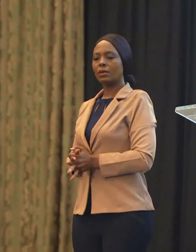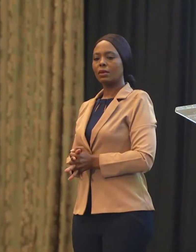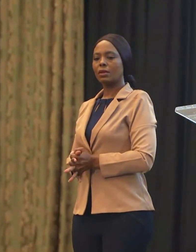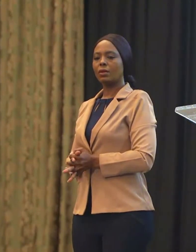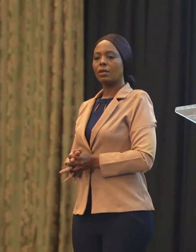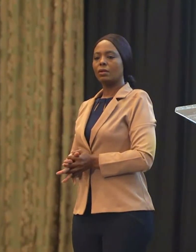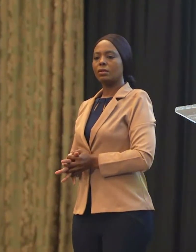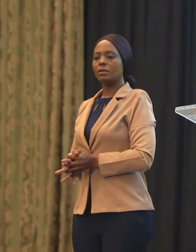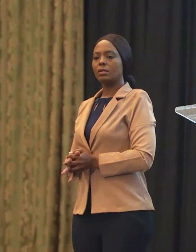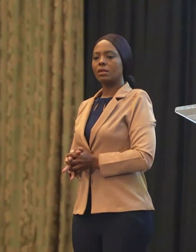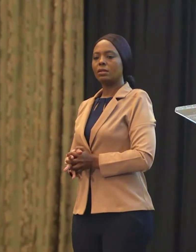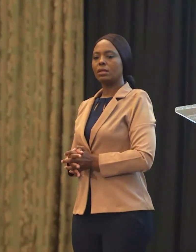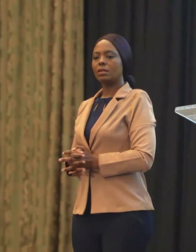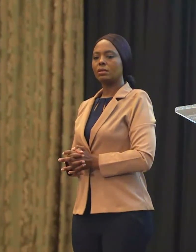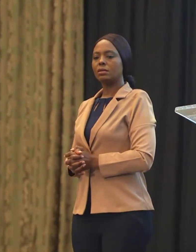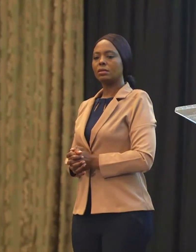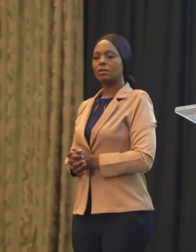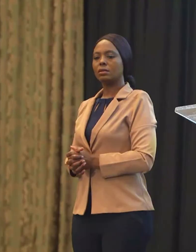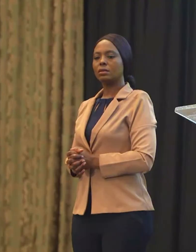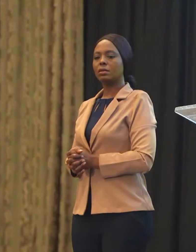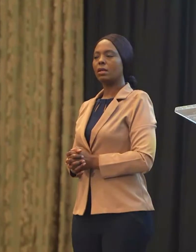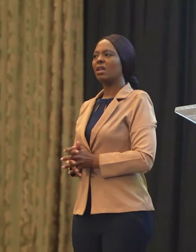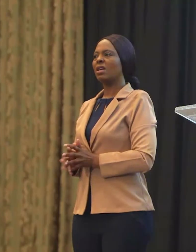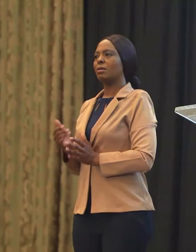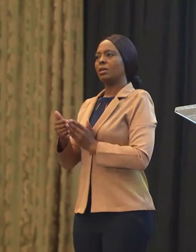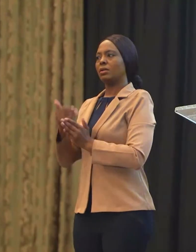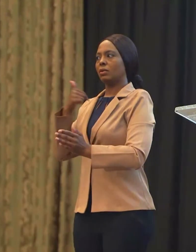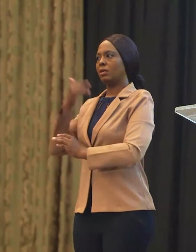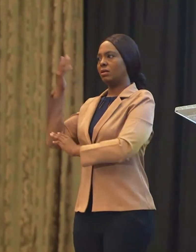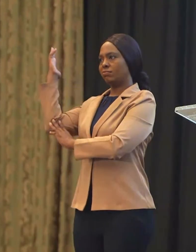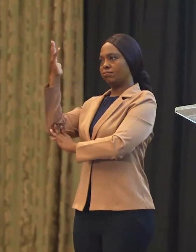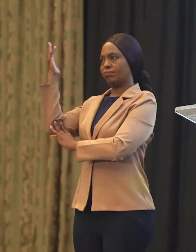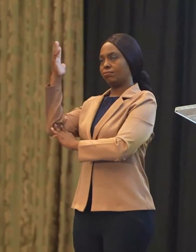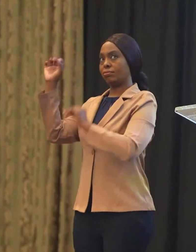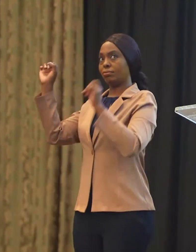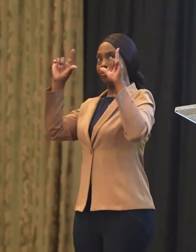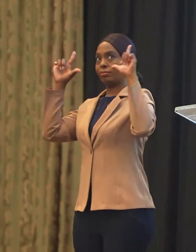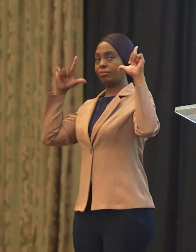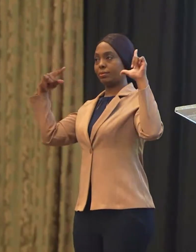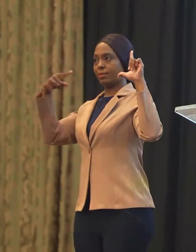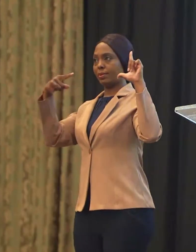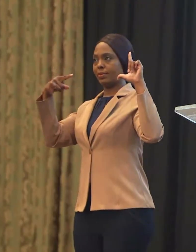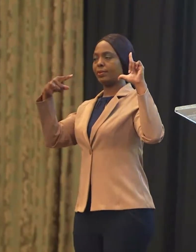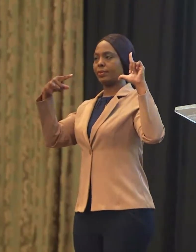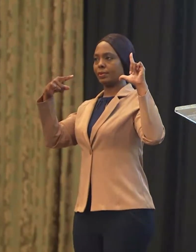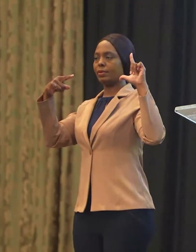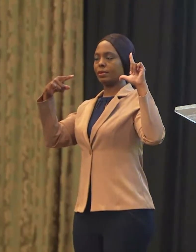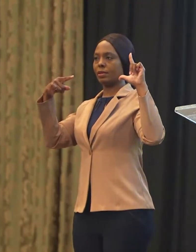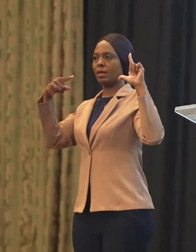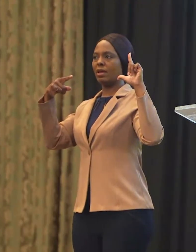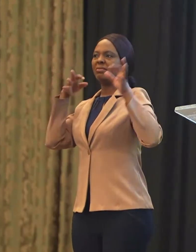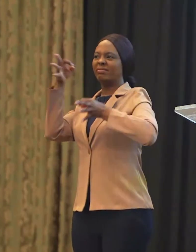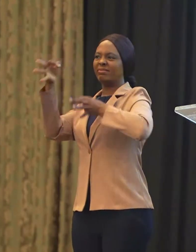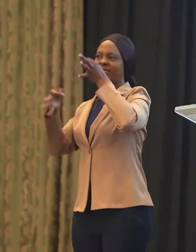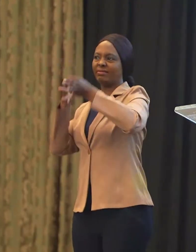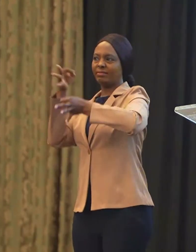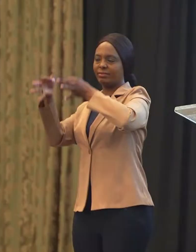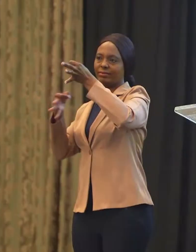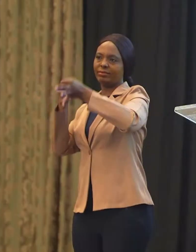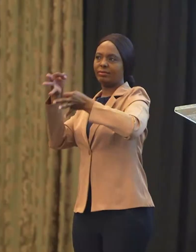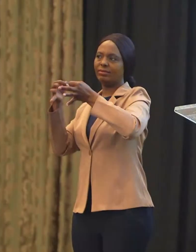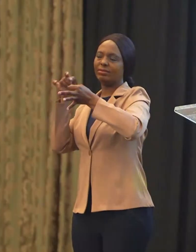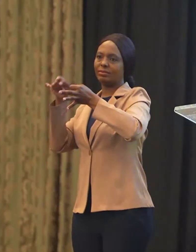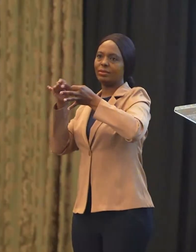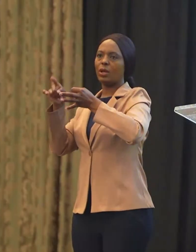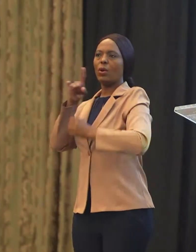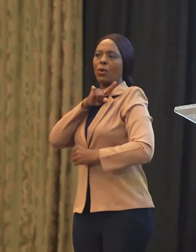All right, so this was our previous slide where I was alluding in terms of, explaining